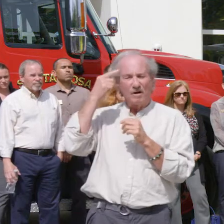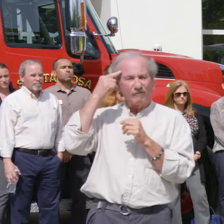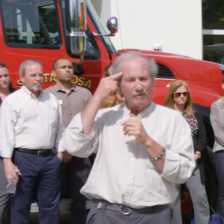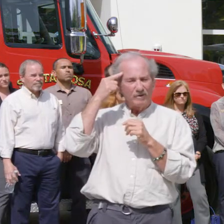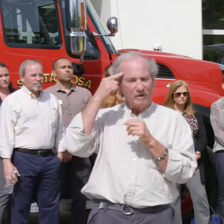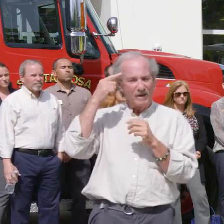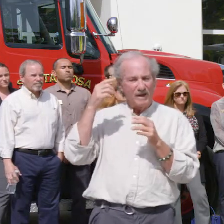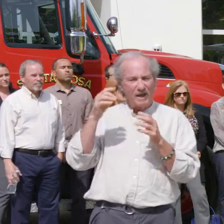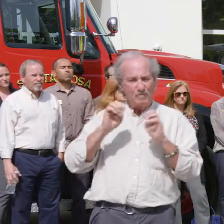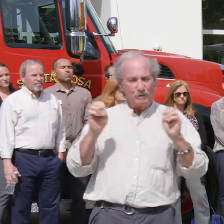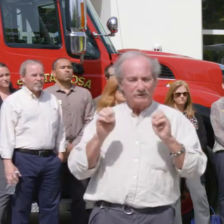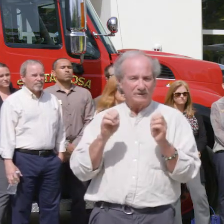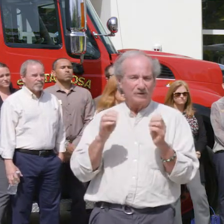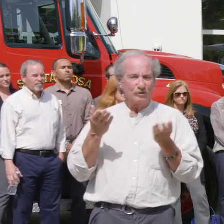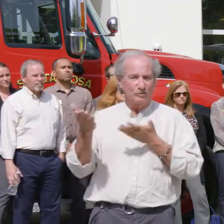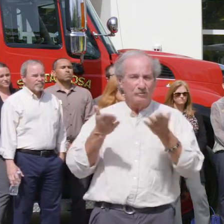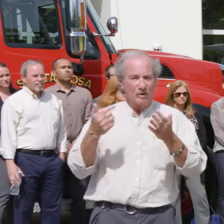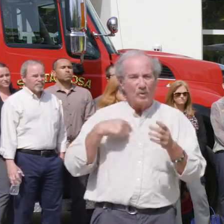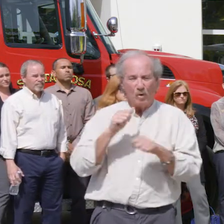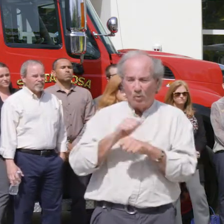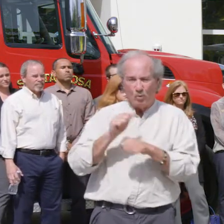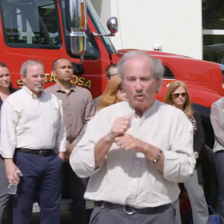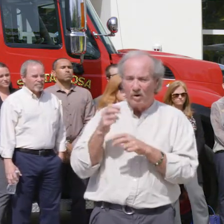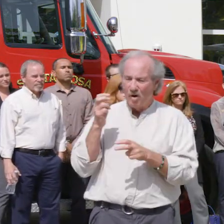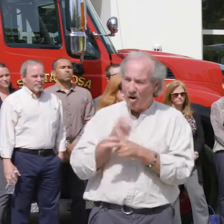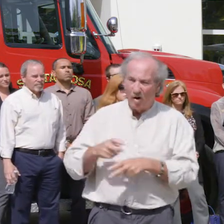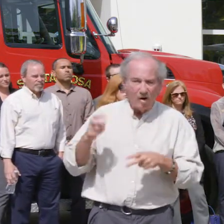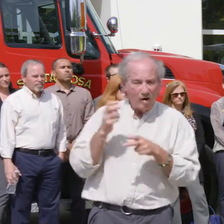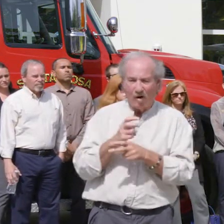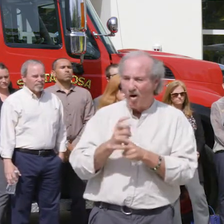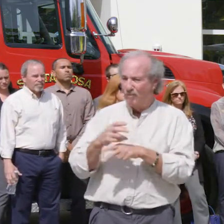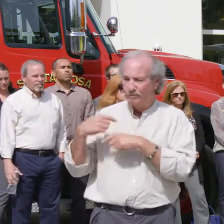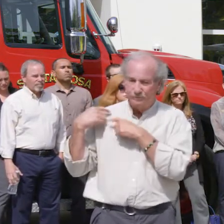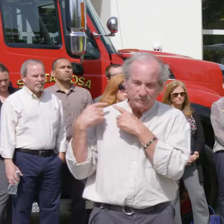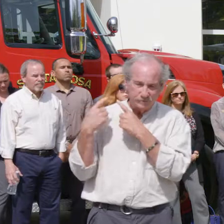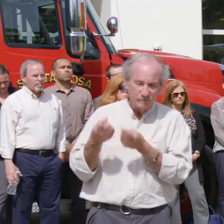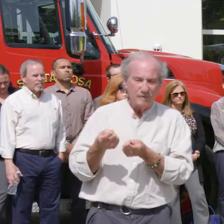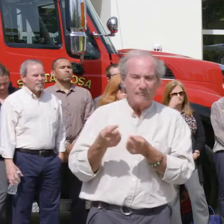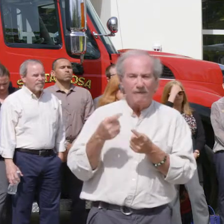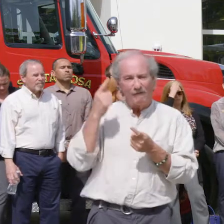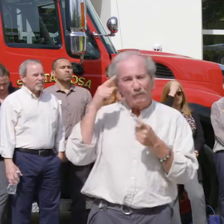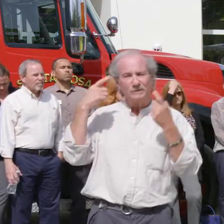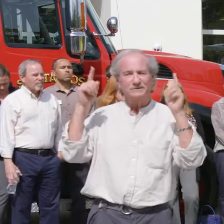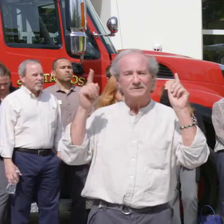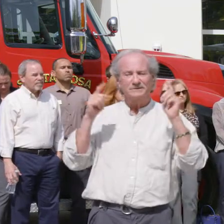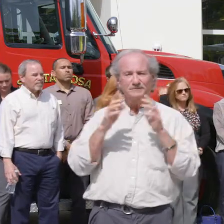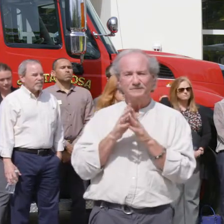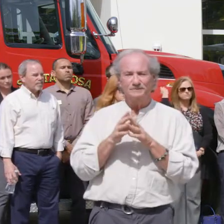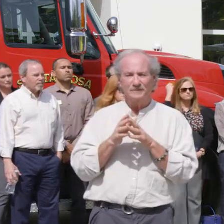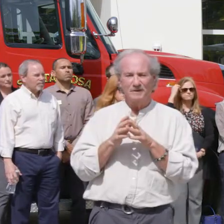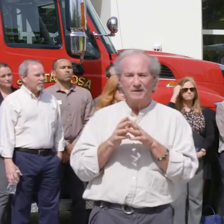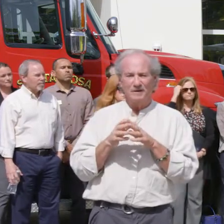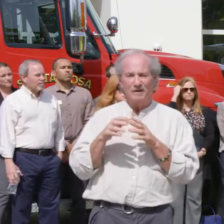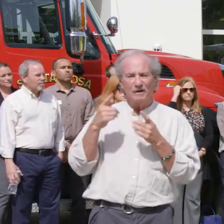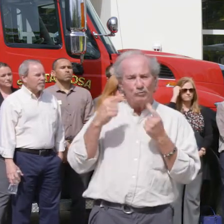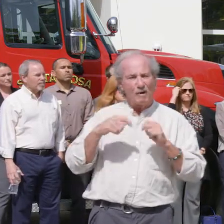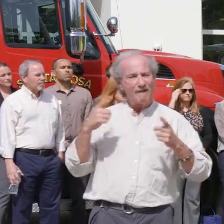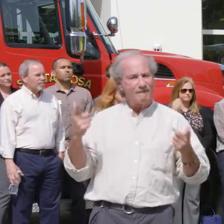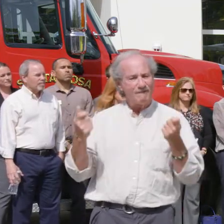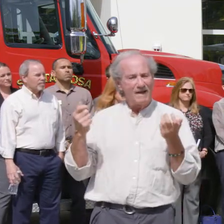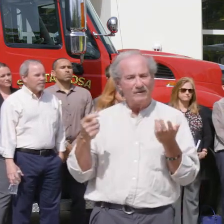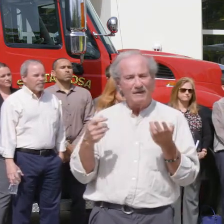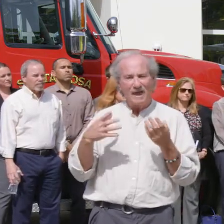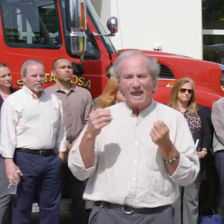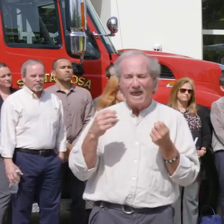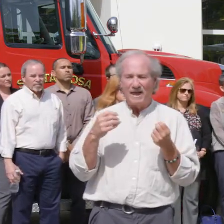Office of Emergency Services, and we've been working tirelessly ever since to accomplish this mission as quickly and safely as possible,